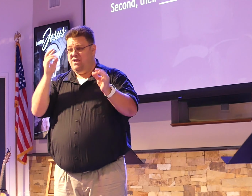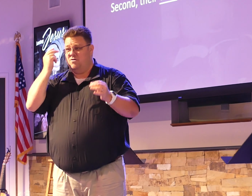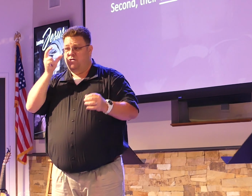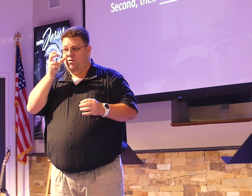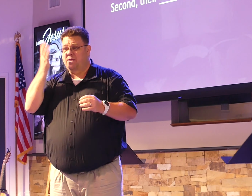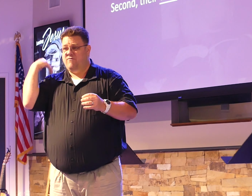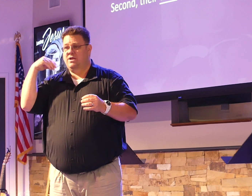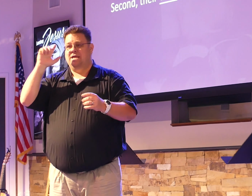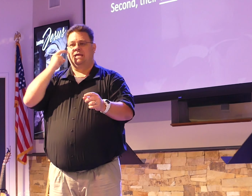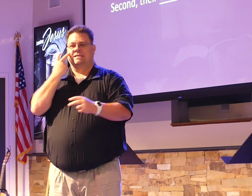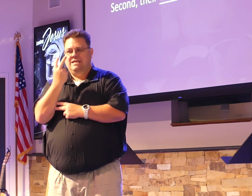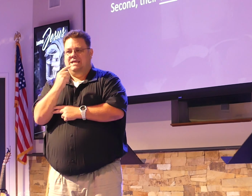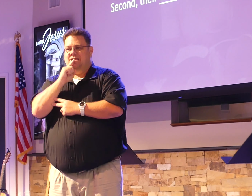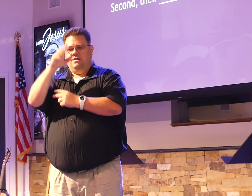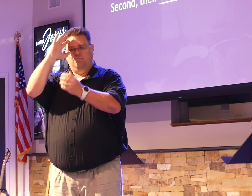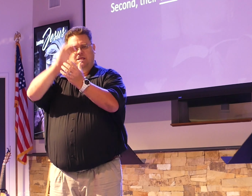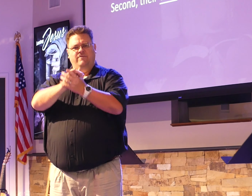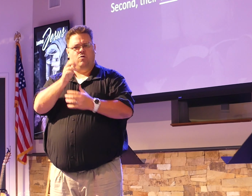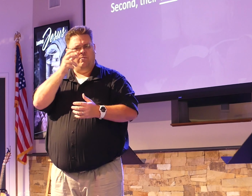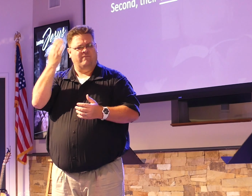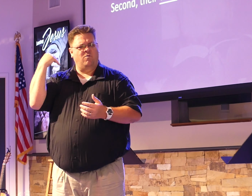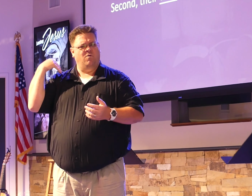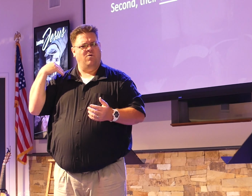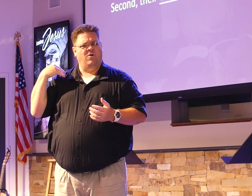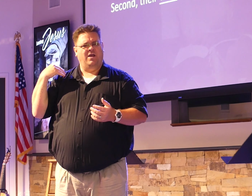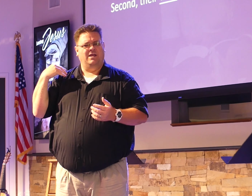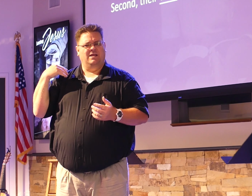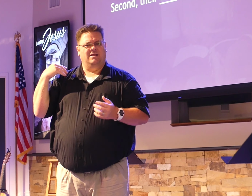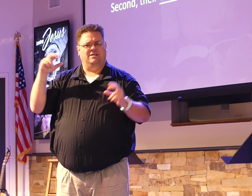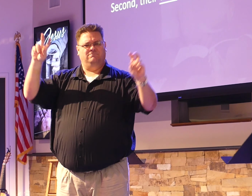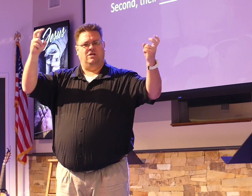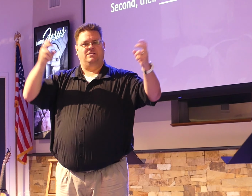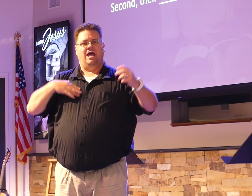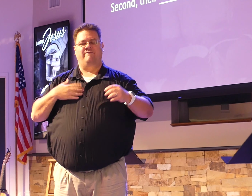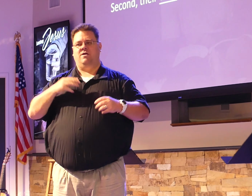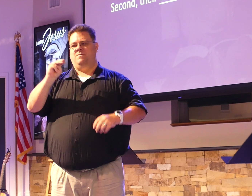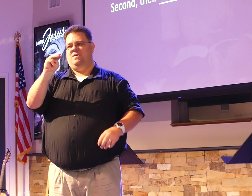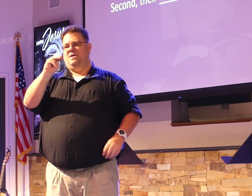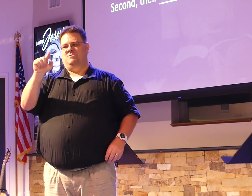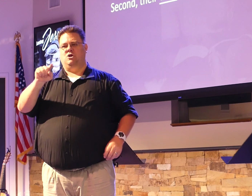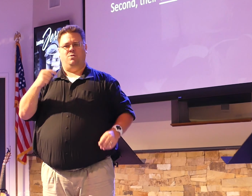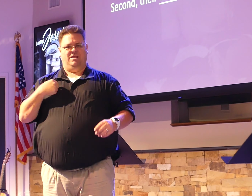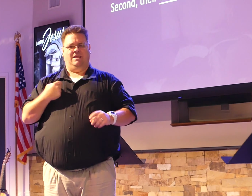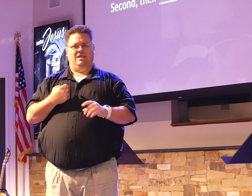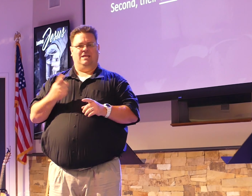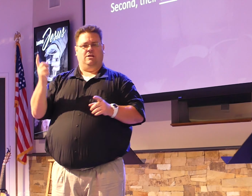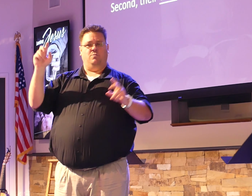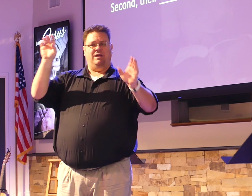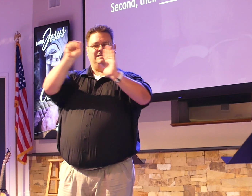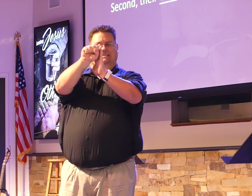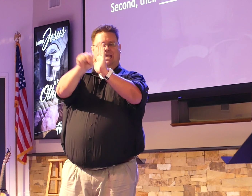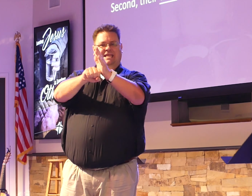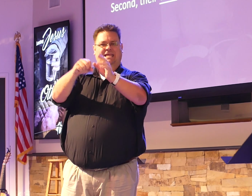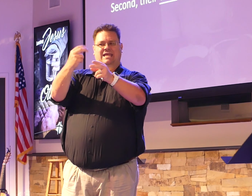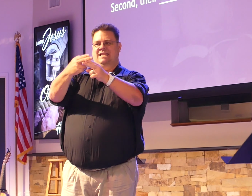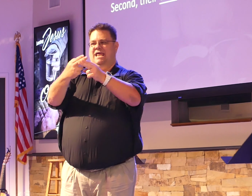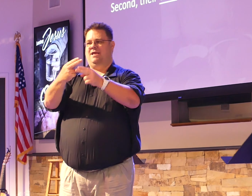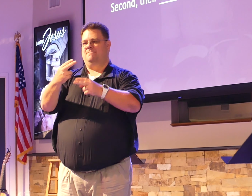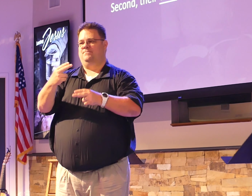Seeing is believing. Has anybody else heard that? I'm from Missouri, and they call it Missouri. Anybody know? Show me safe.